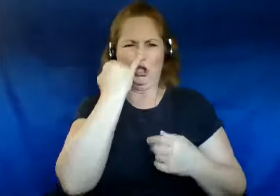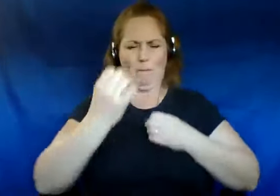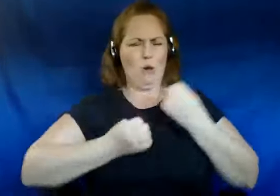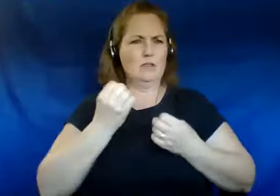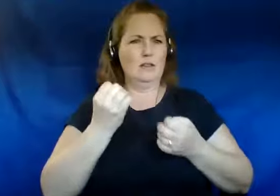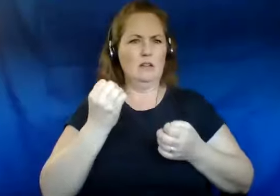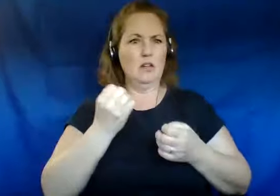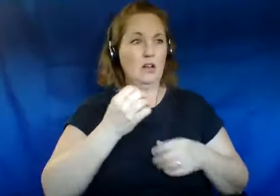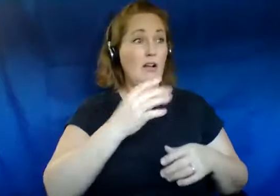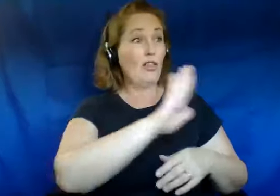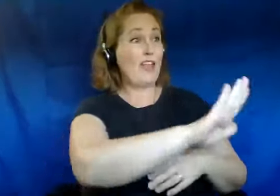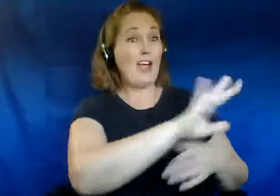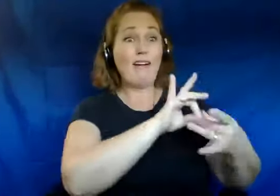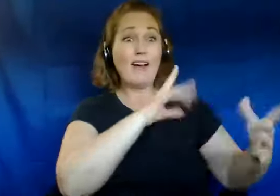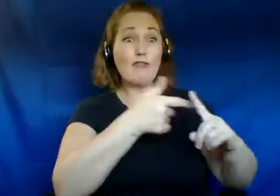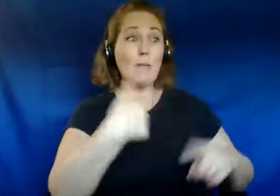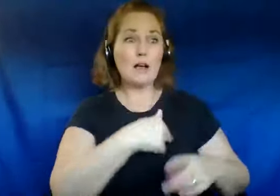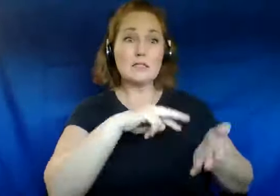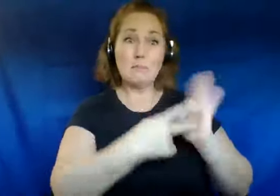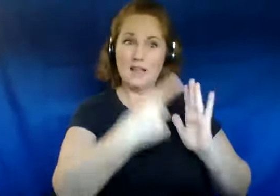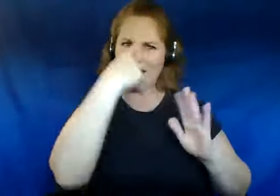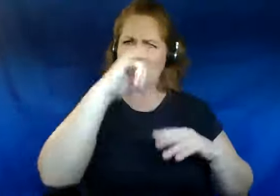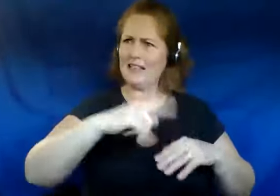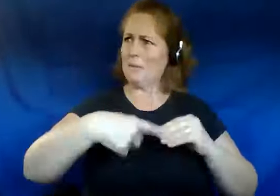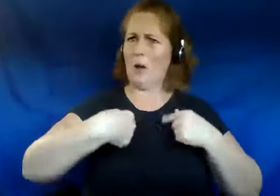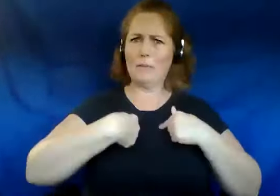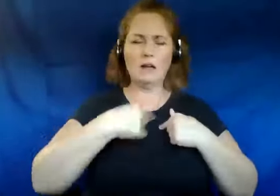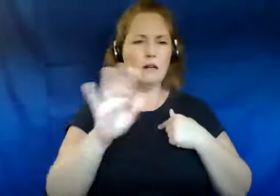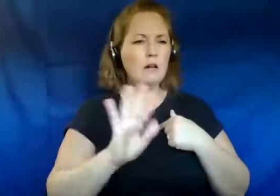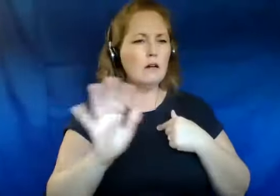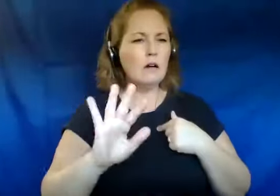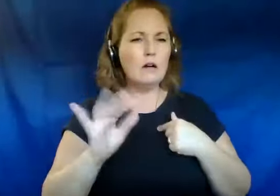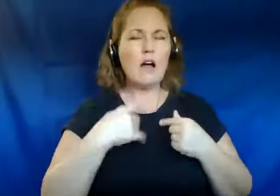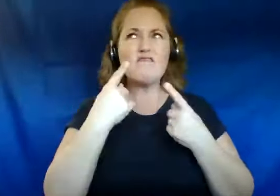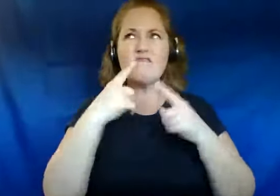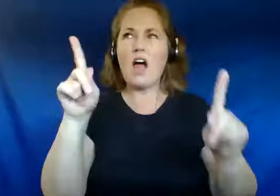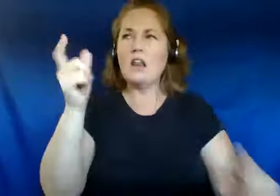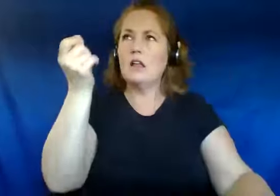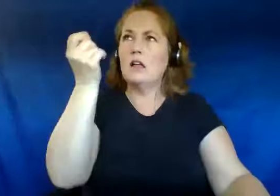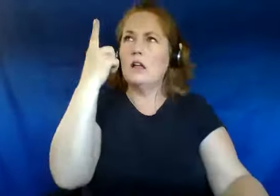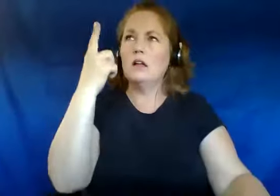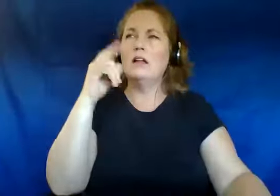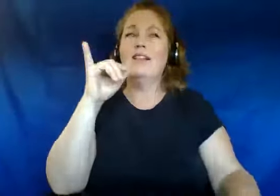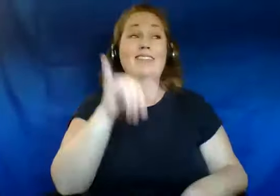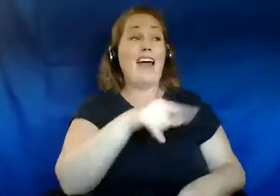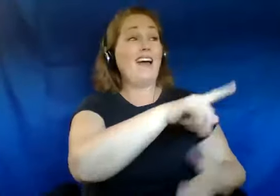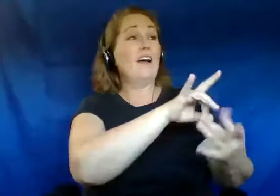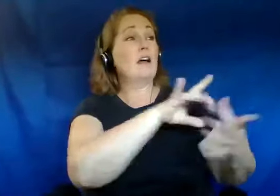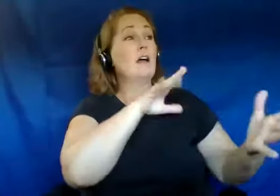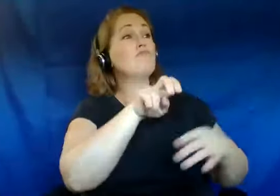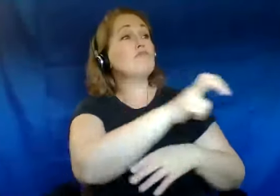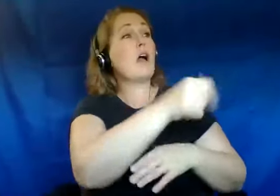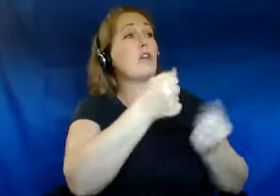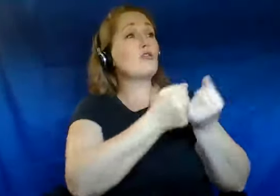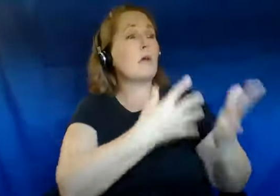think I'm kind of getting there, that it's not about me. It's not about